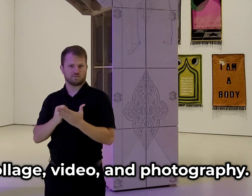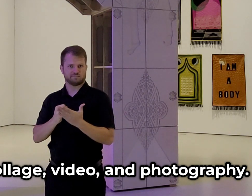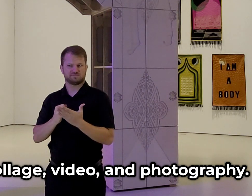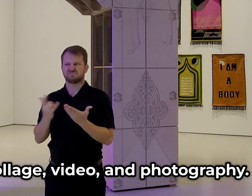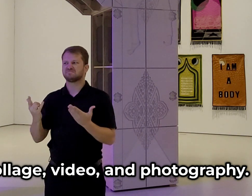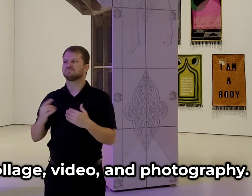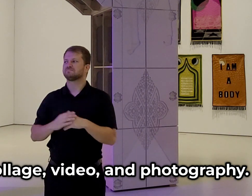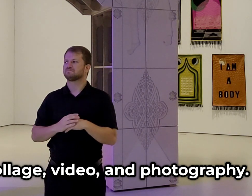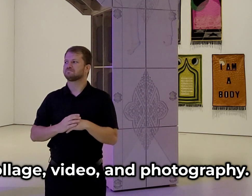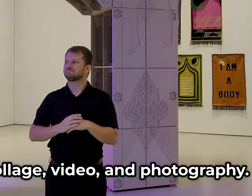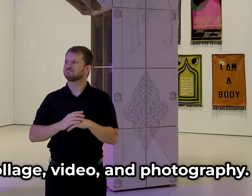and photography.